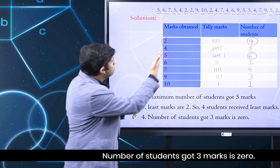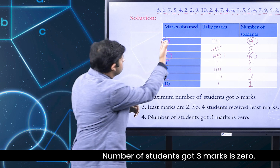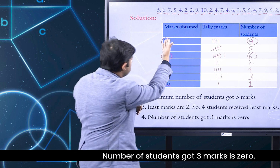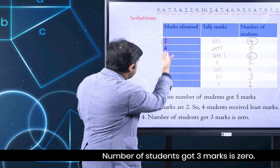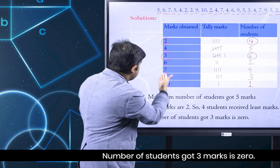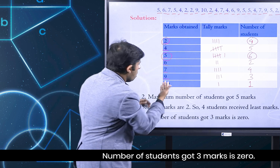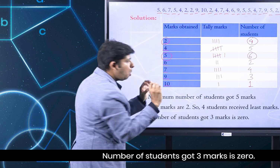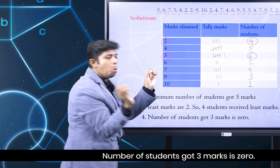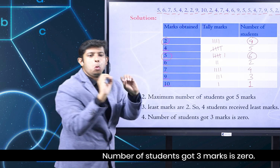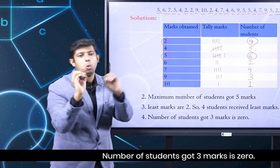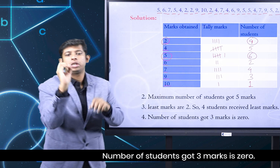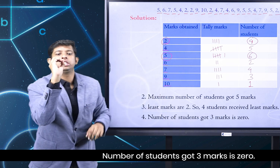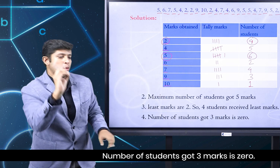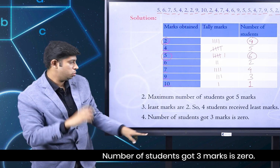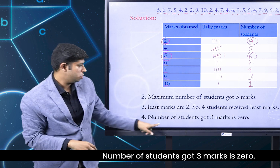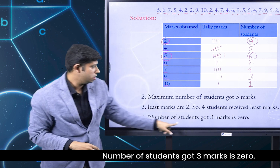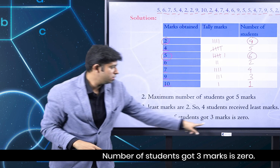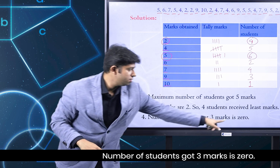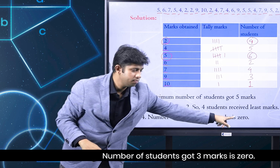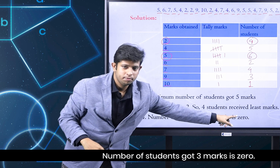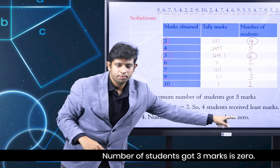Number of students got 3 marks is 0.